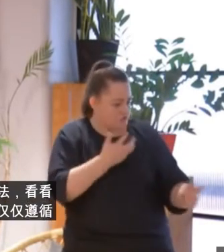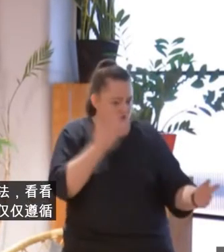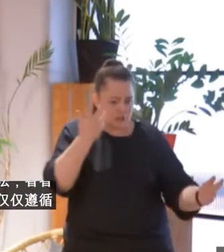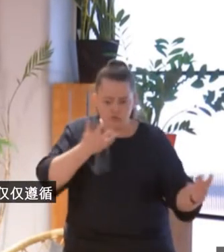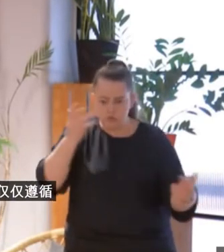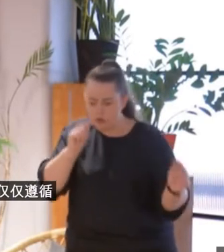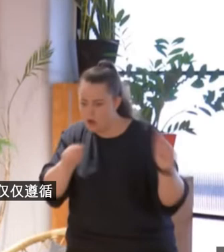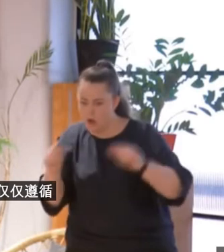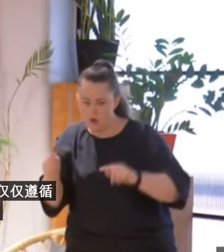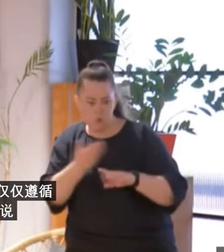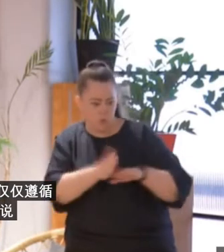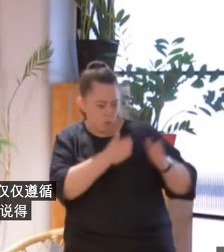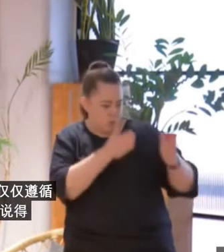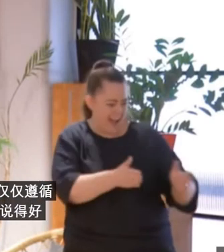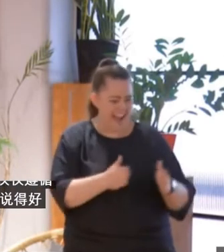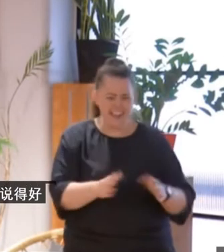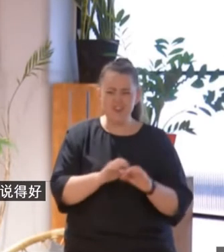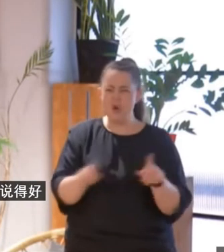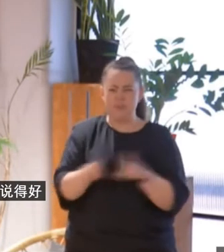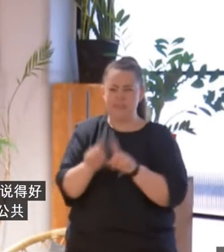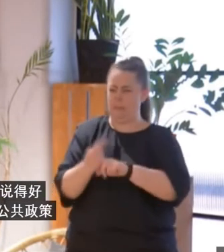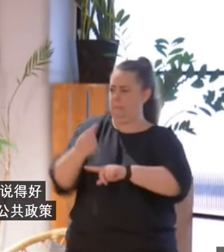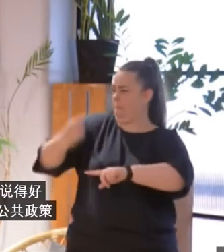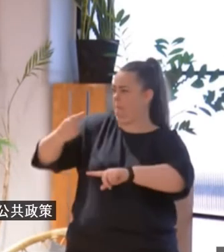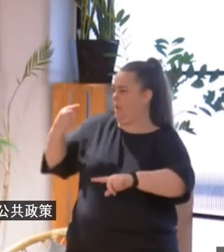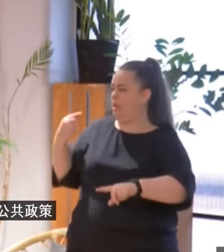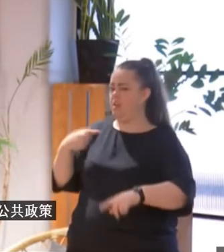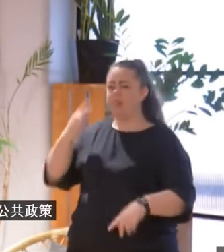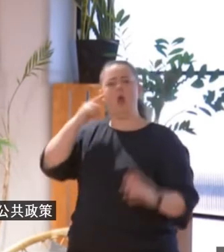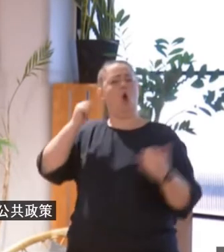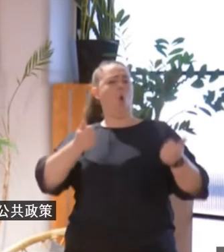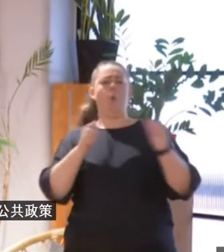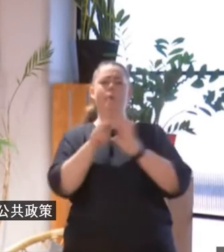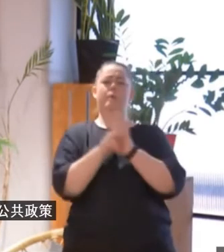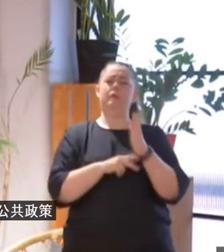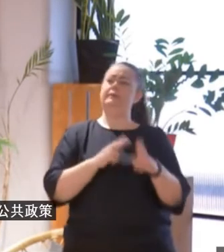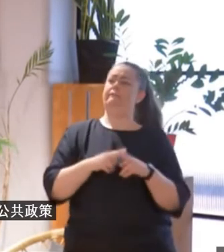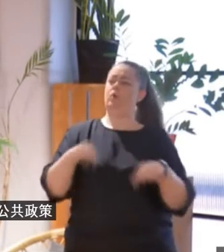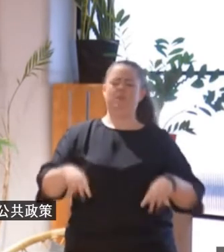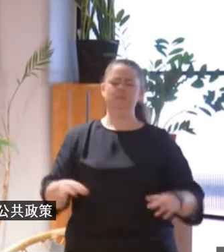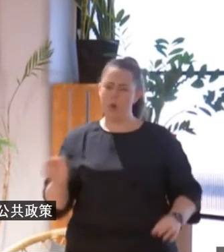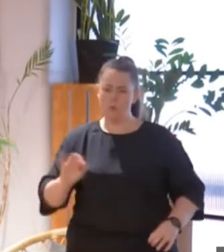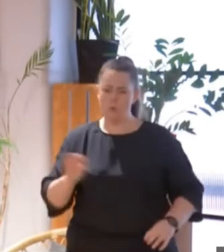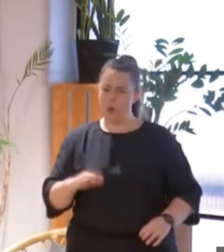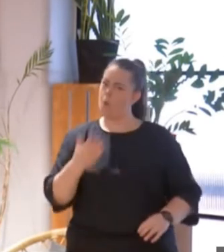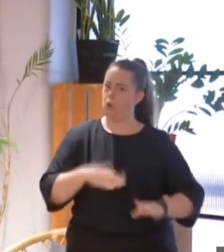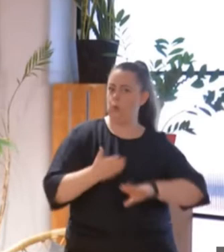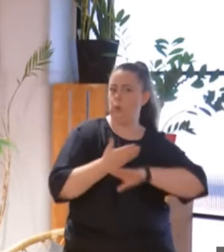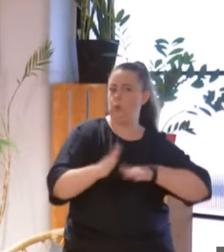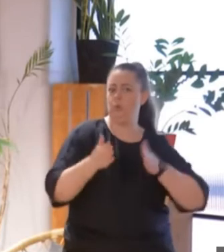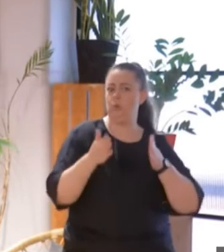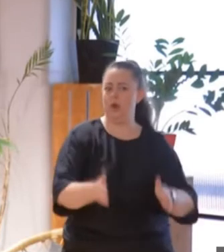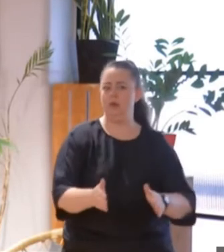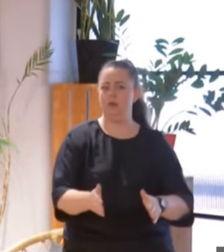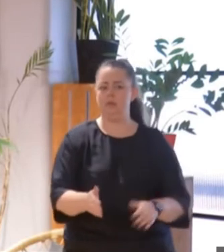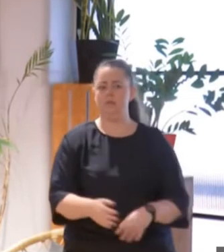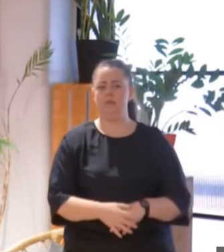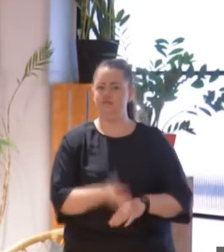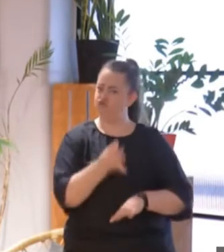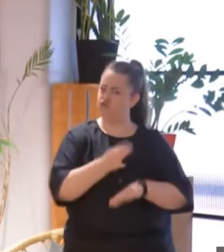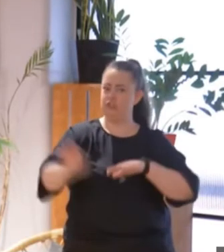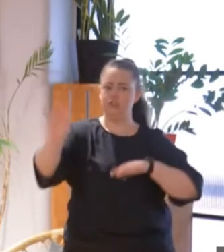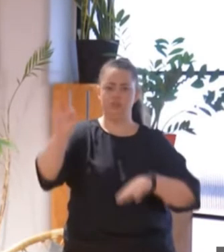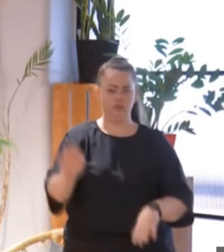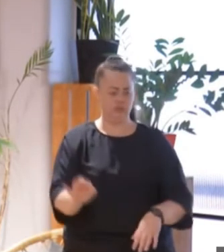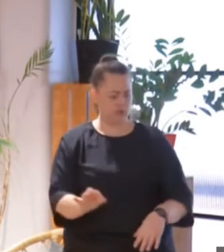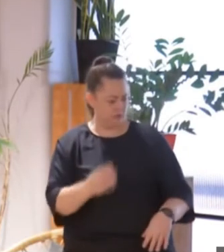not just follow what's occurred in the past and say, well, that's just going to be good public policy. I want New South Wales to be the innovation state